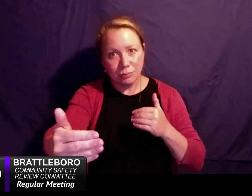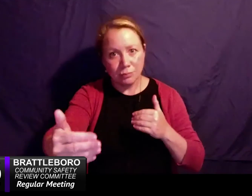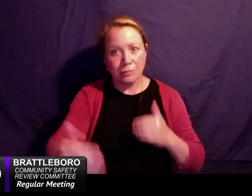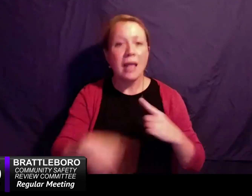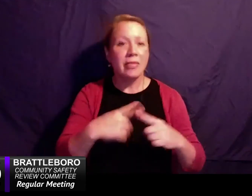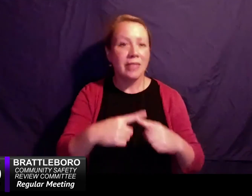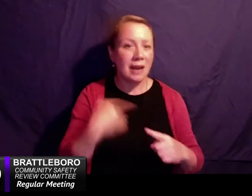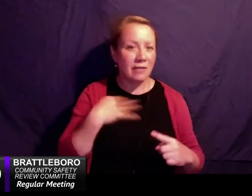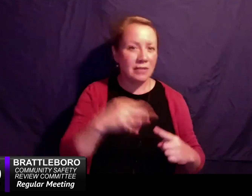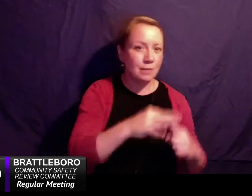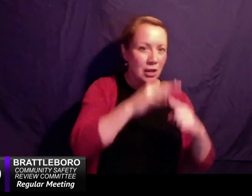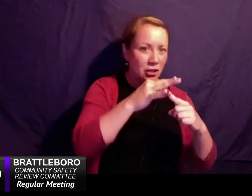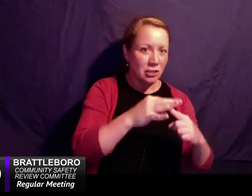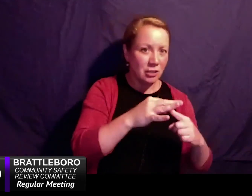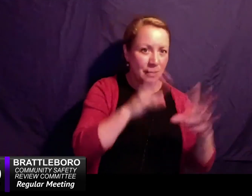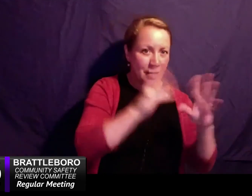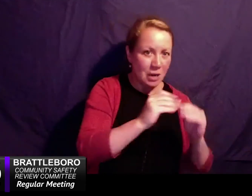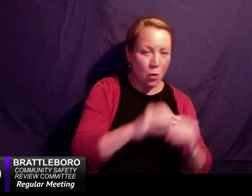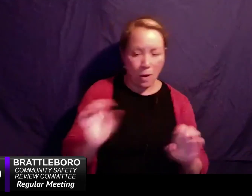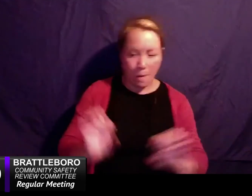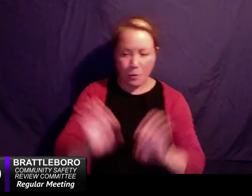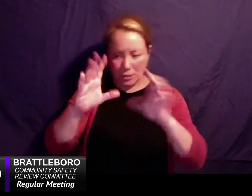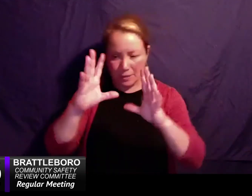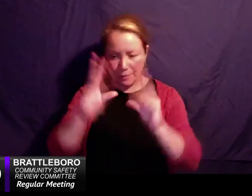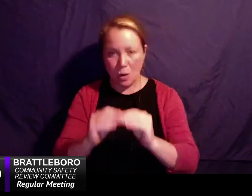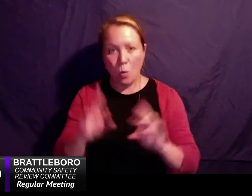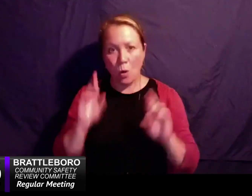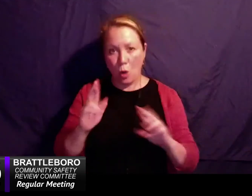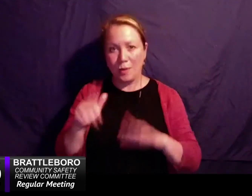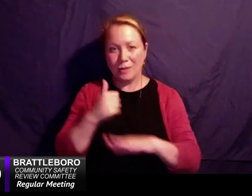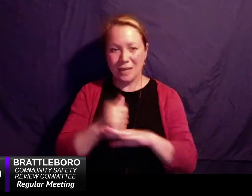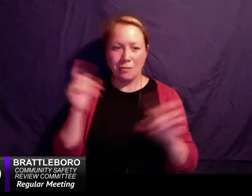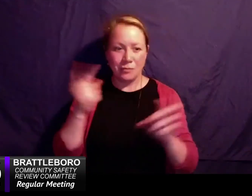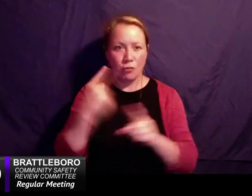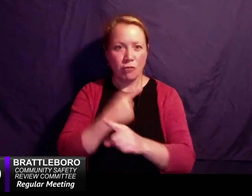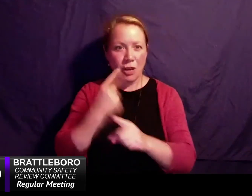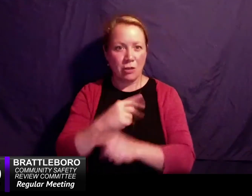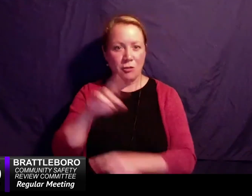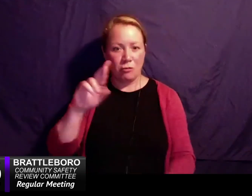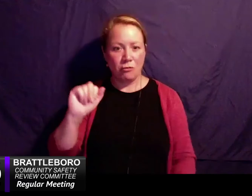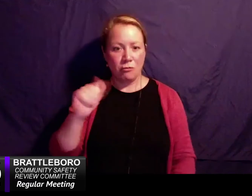meetings. There's different rules for each. We're hoping to get a regular meeting schedule out of today,